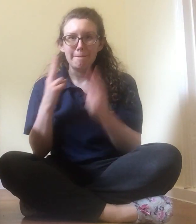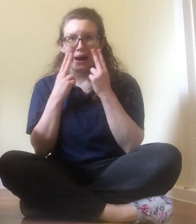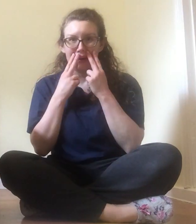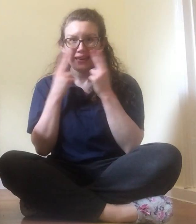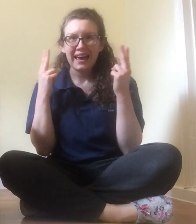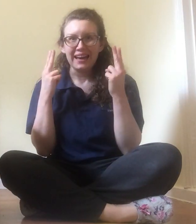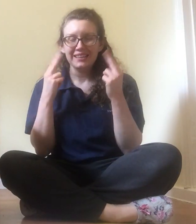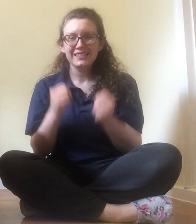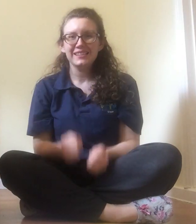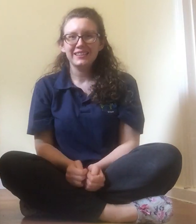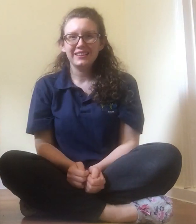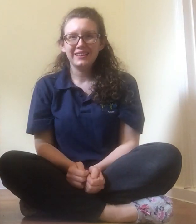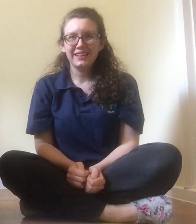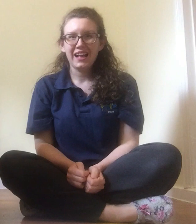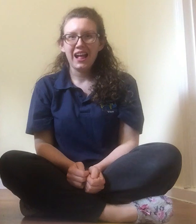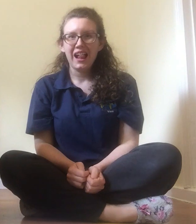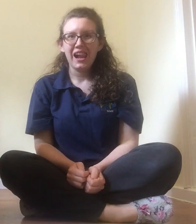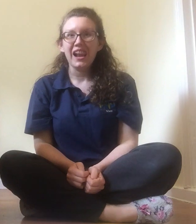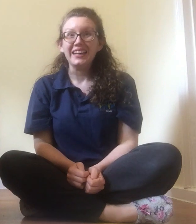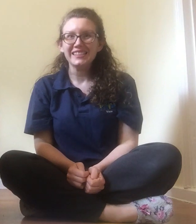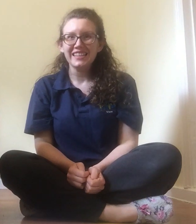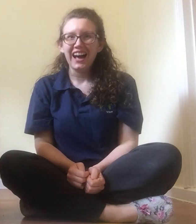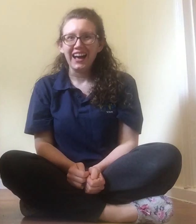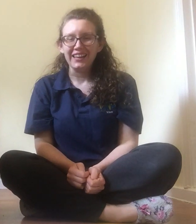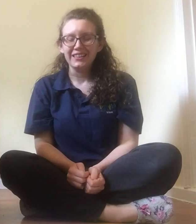My cat likes to hide